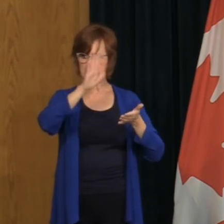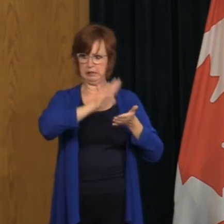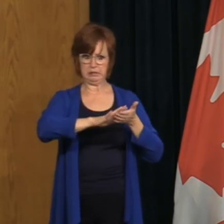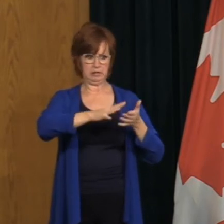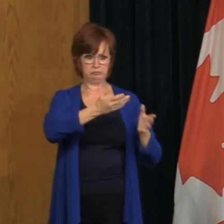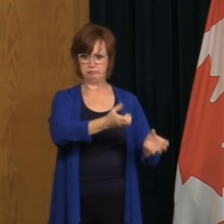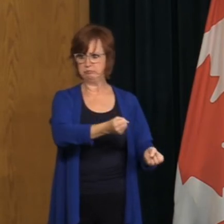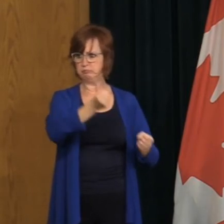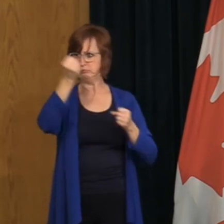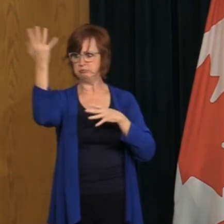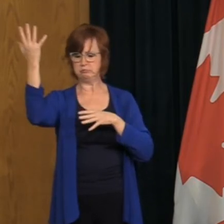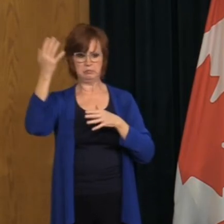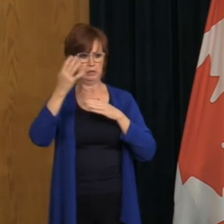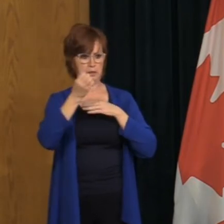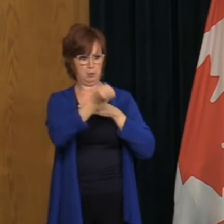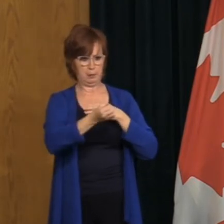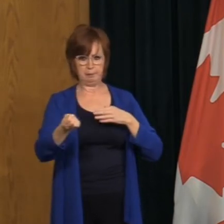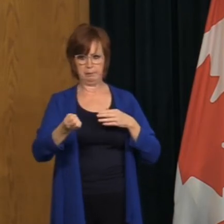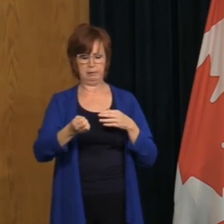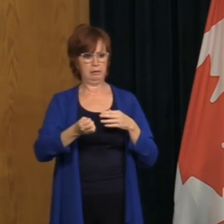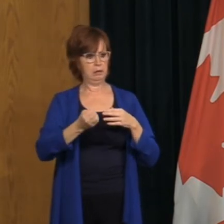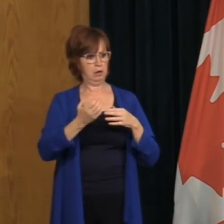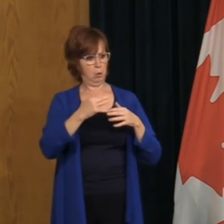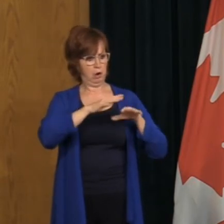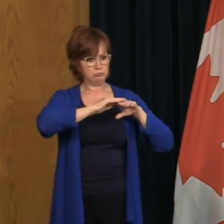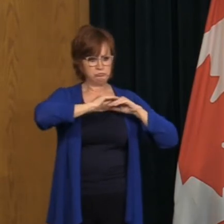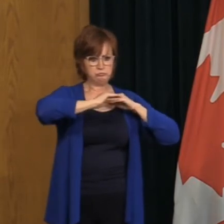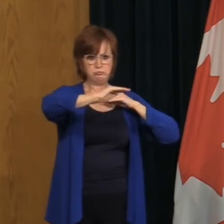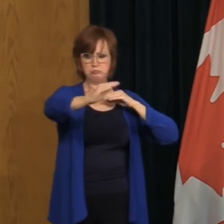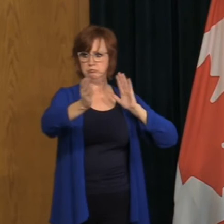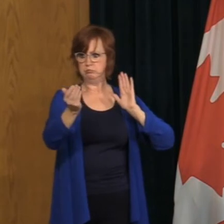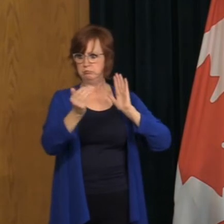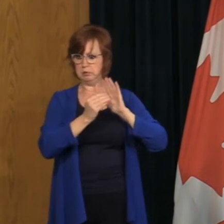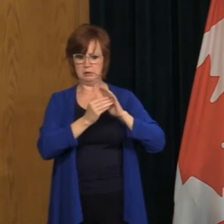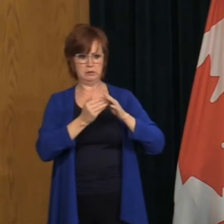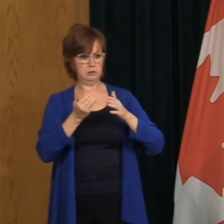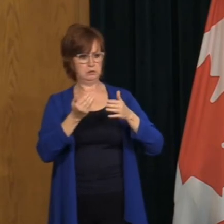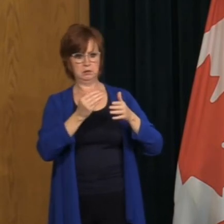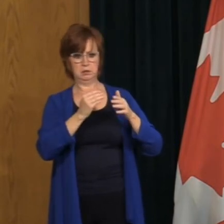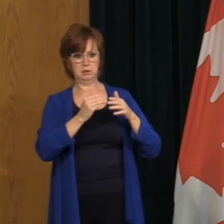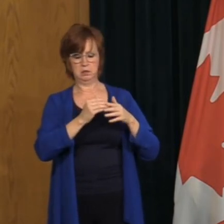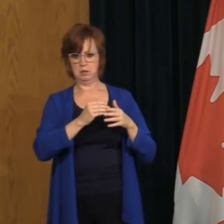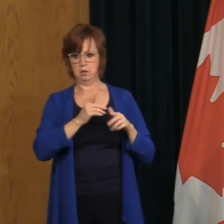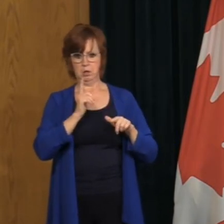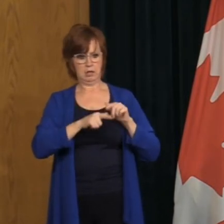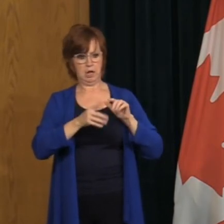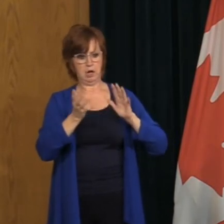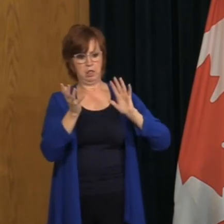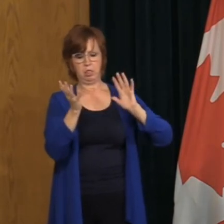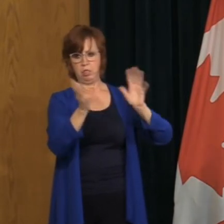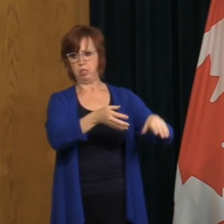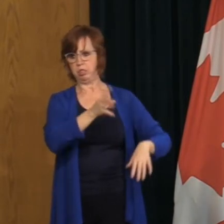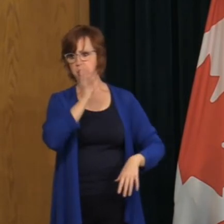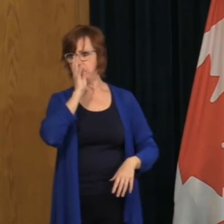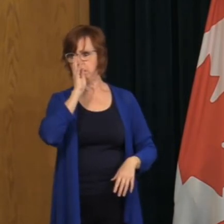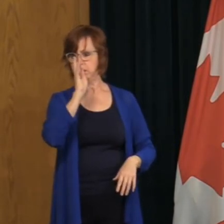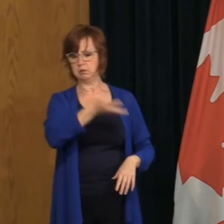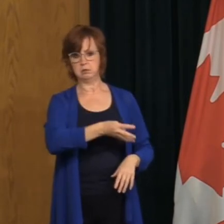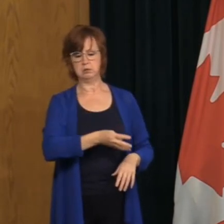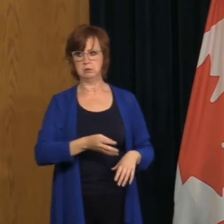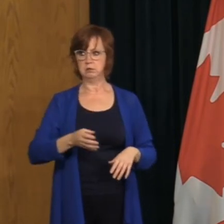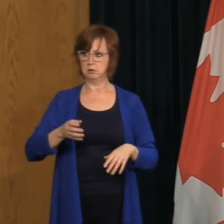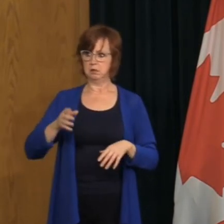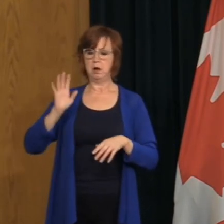in the service portion of that industry and getting them to work very quickly. So we are quite appreciative of that segment